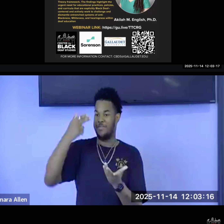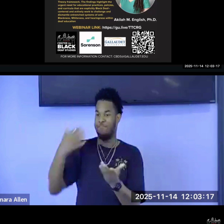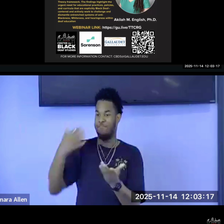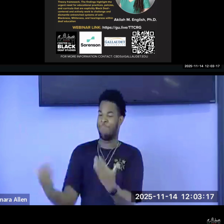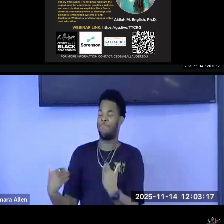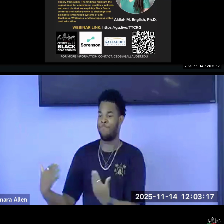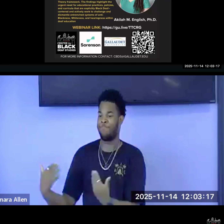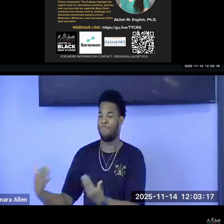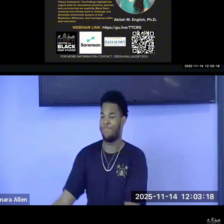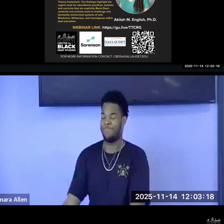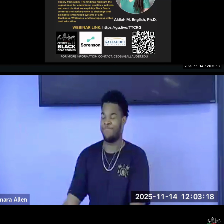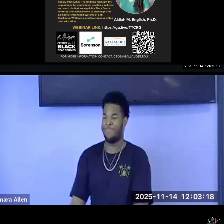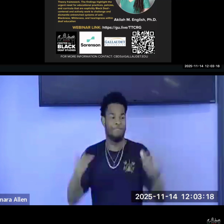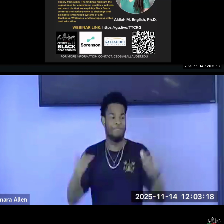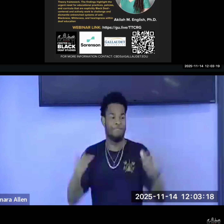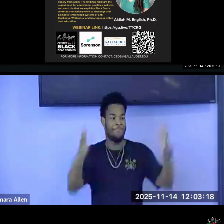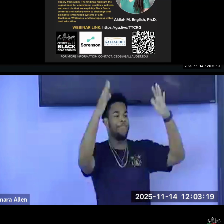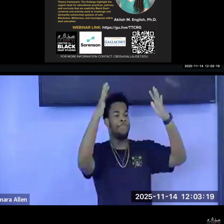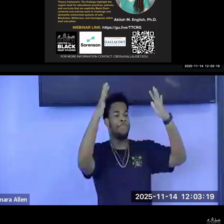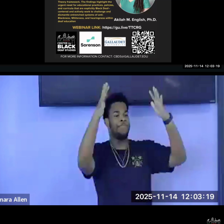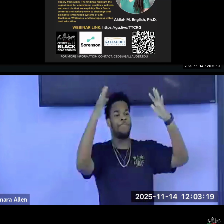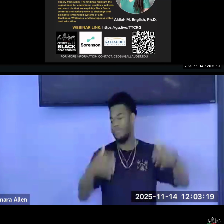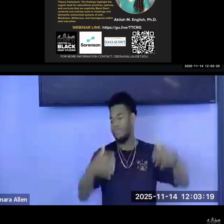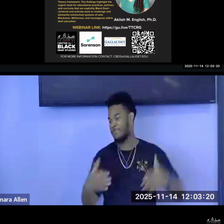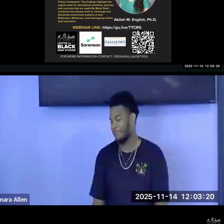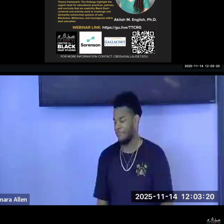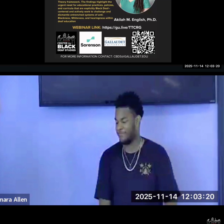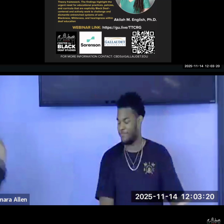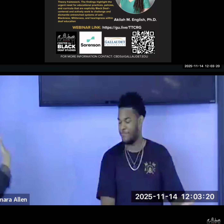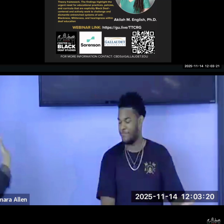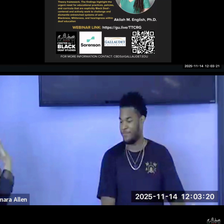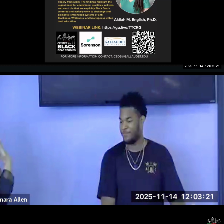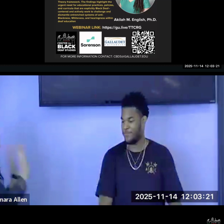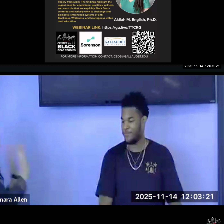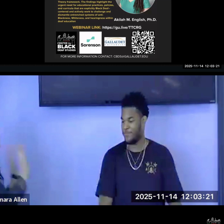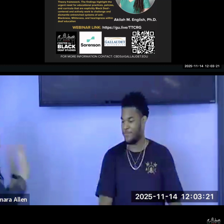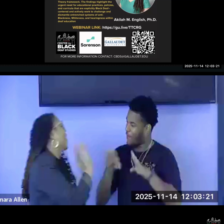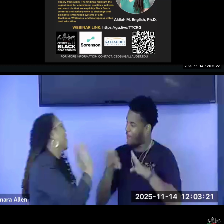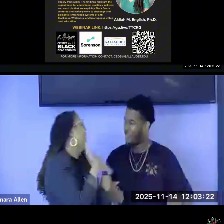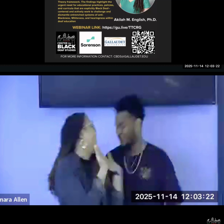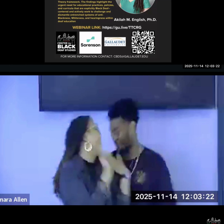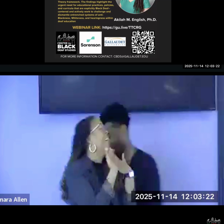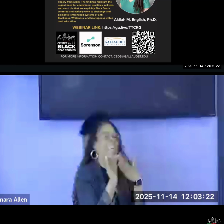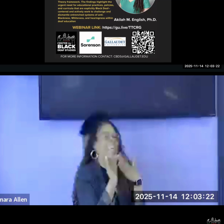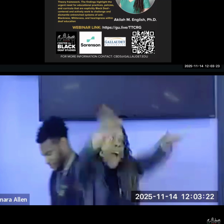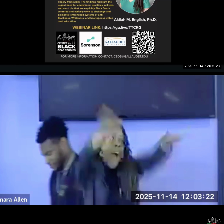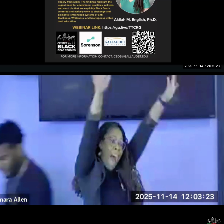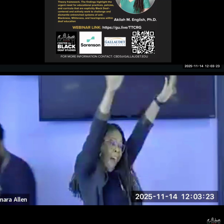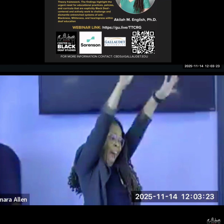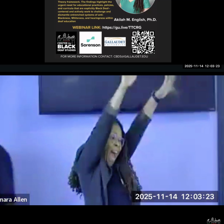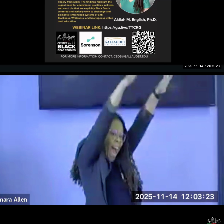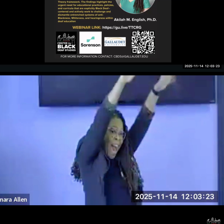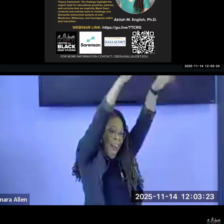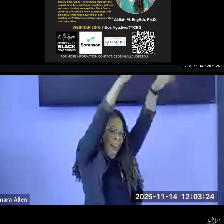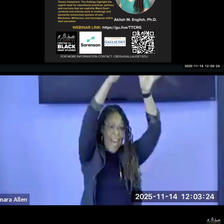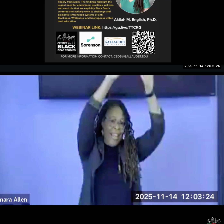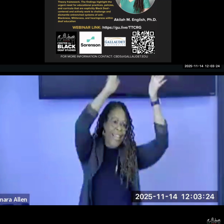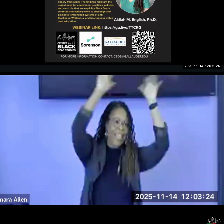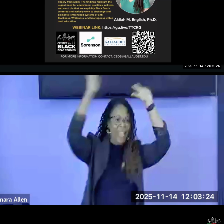theory framework. Please join me on stage, Dr. Akilah English. Thank you so much,